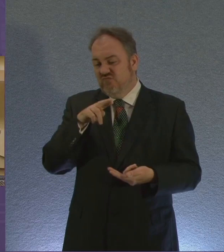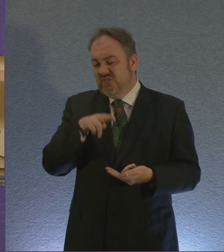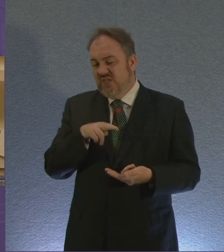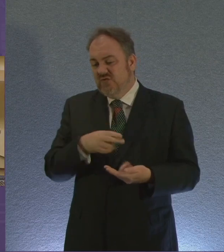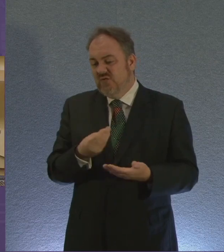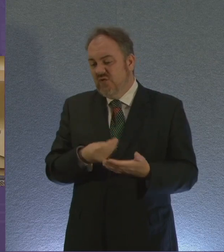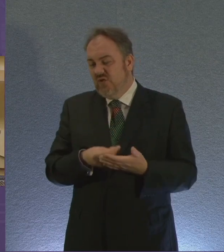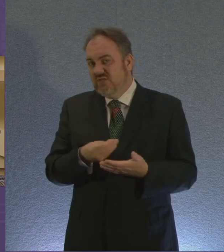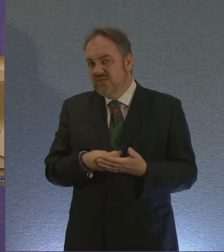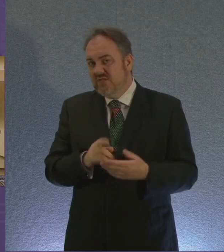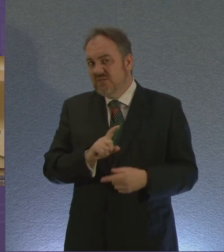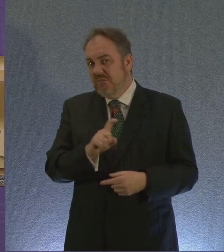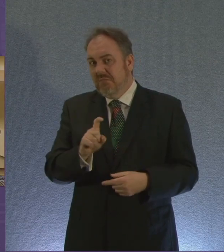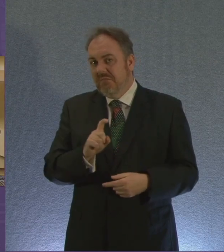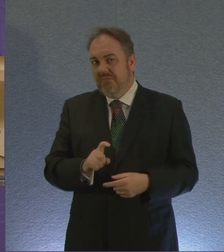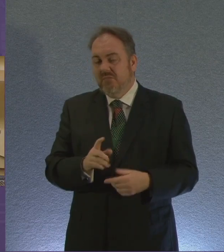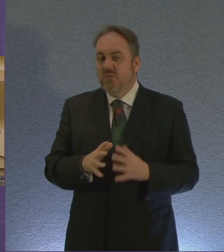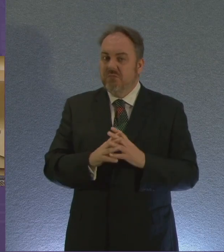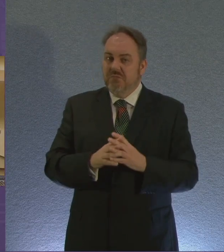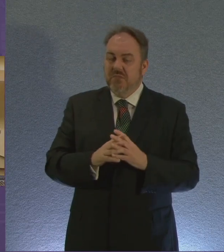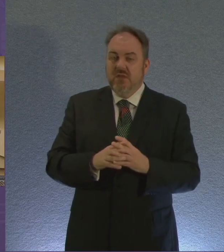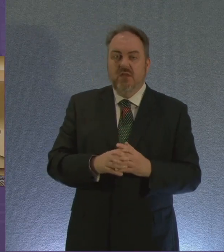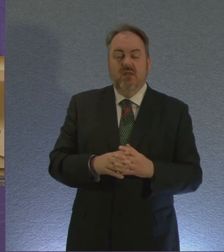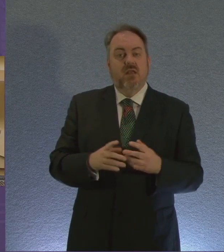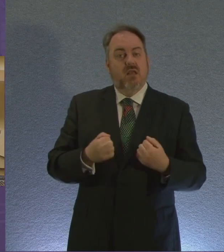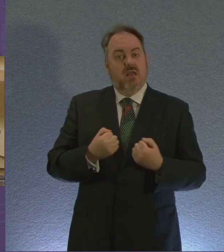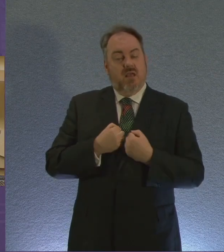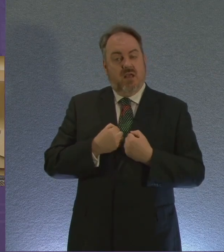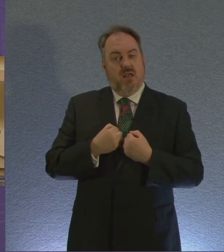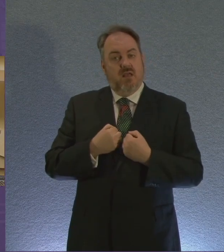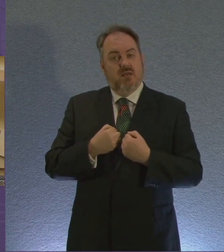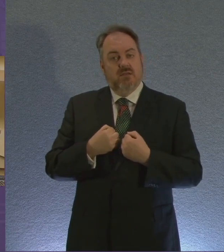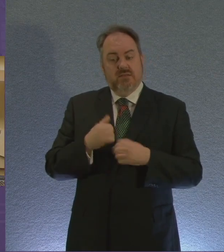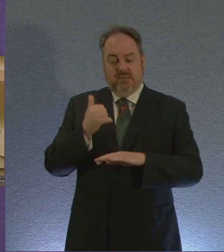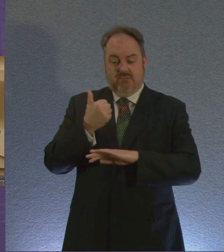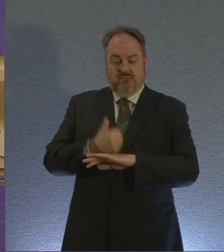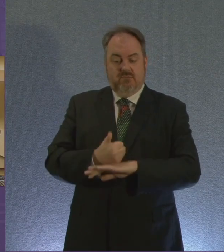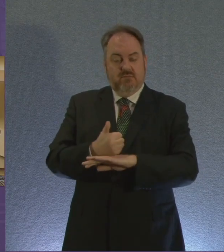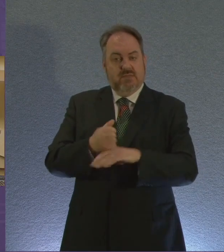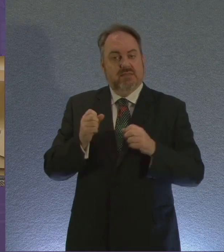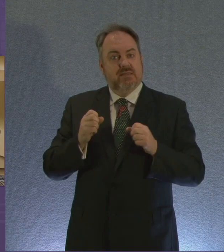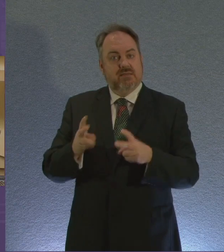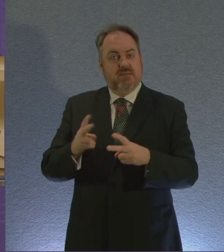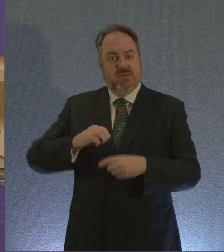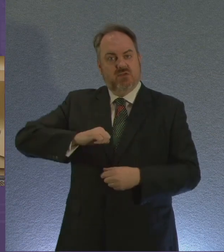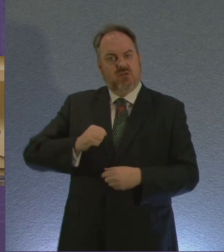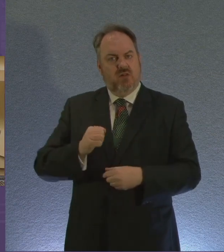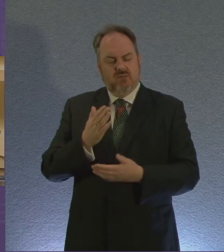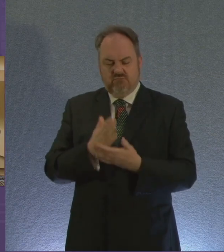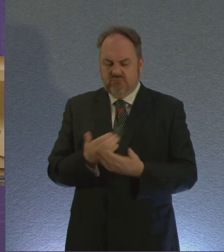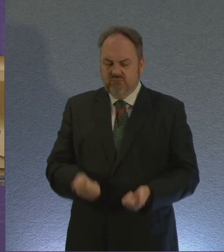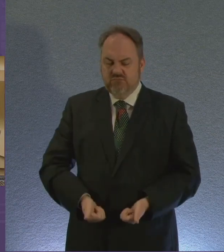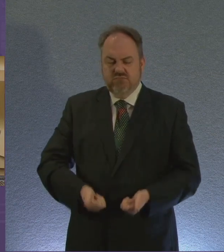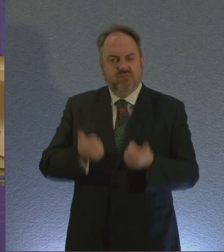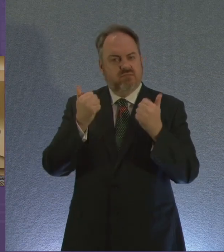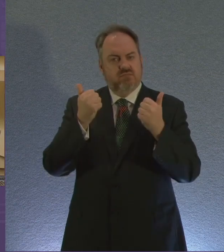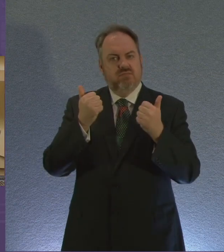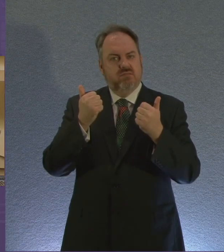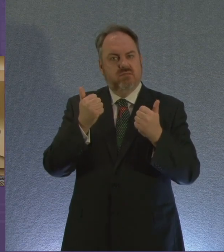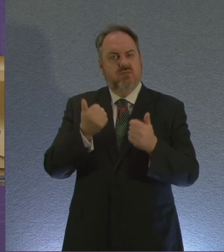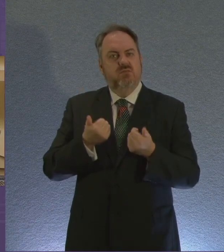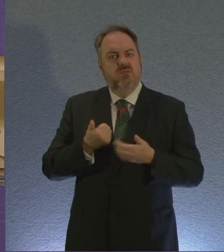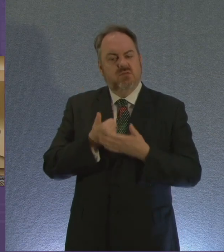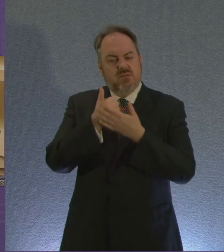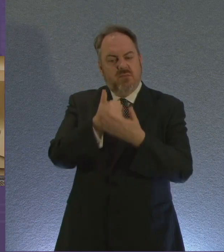very, very good system for council tax reduction in Scotland, and I think the imperative is to ensure that those who are eligible now for it know